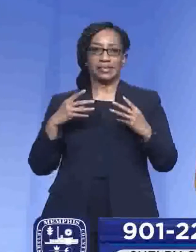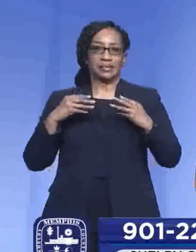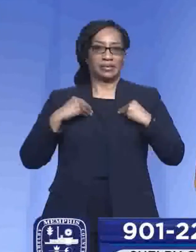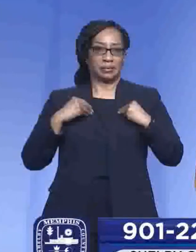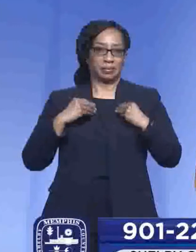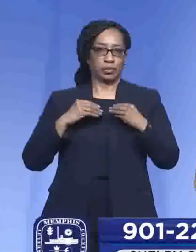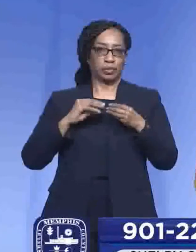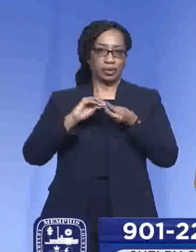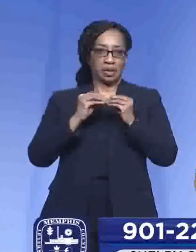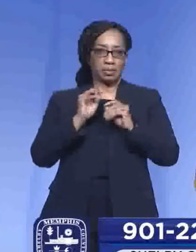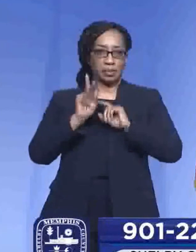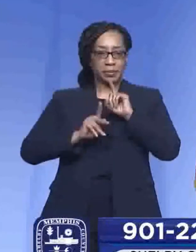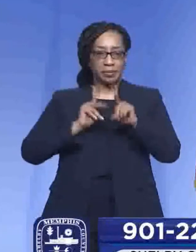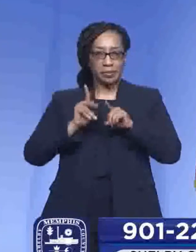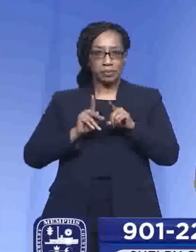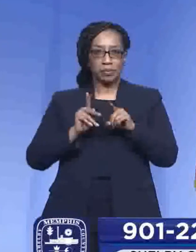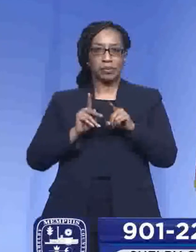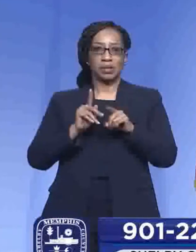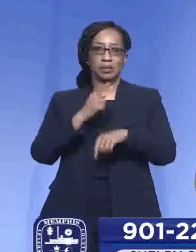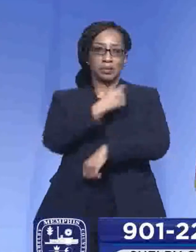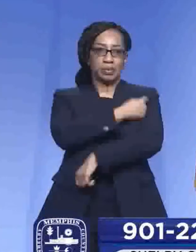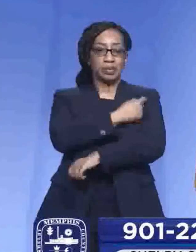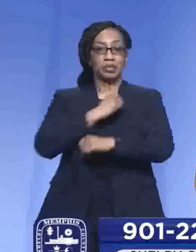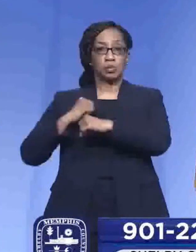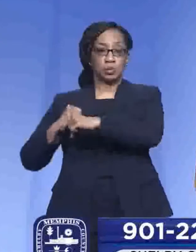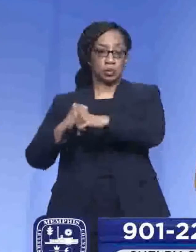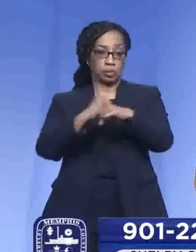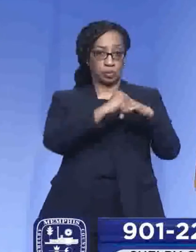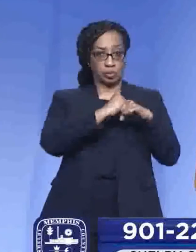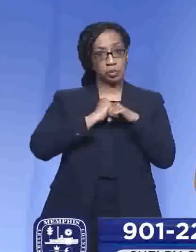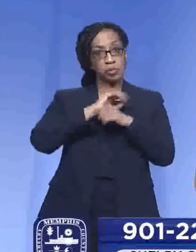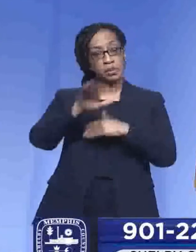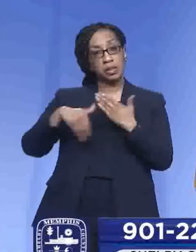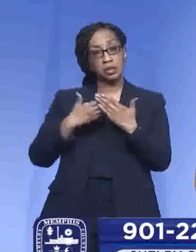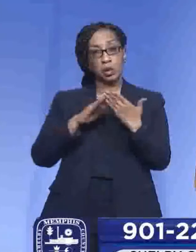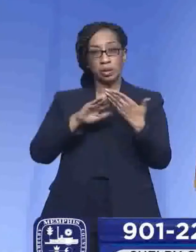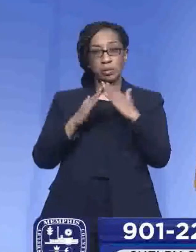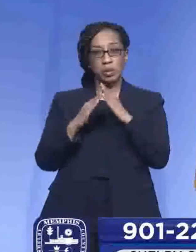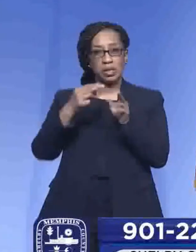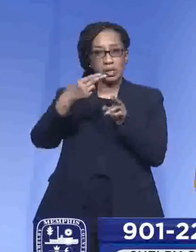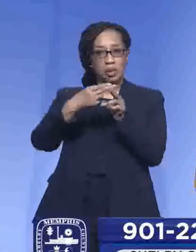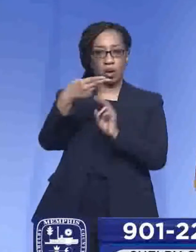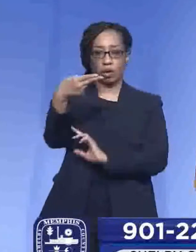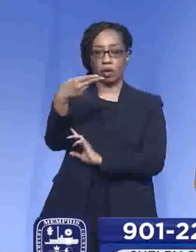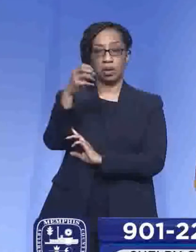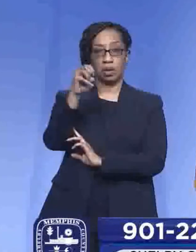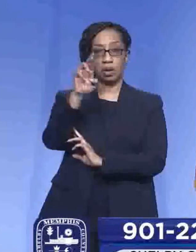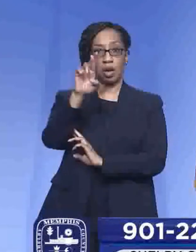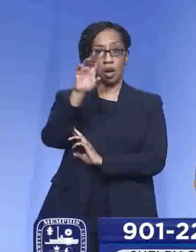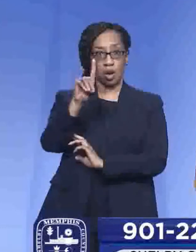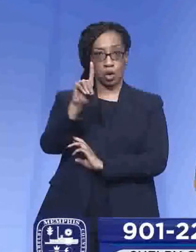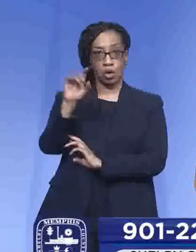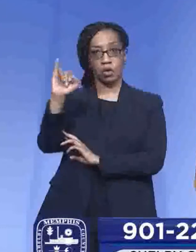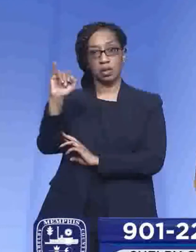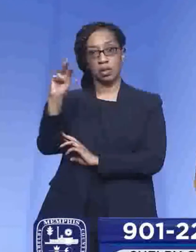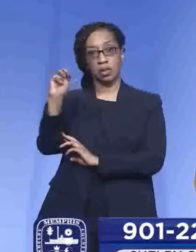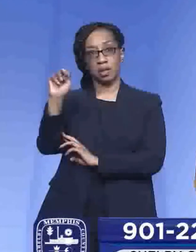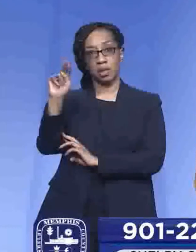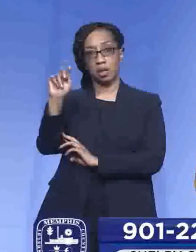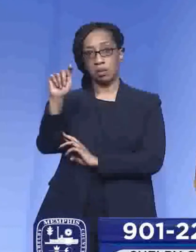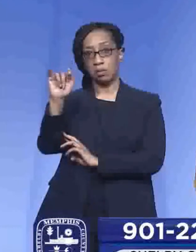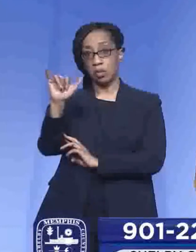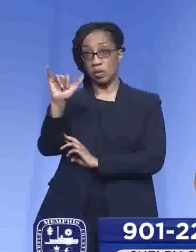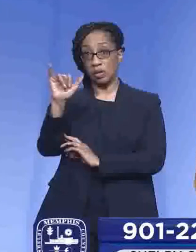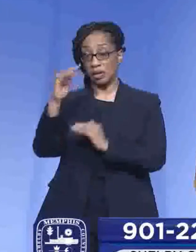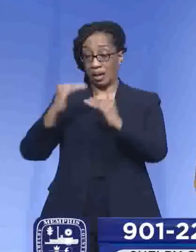been vaccinated to protect the entire community. That is called herd immunity. So we are not there yet,